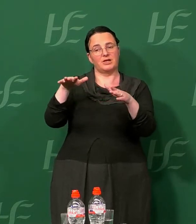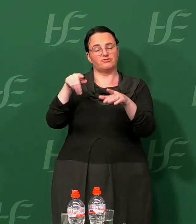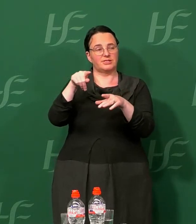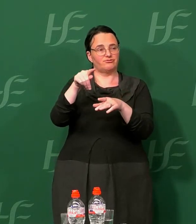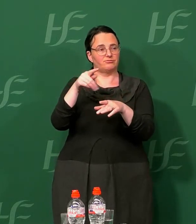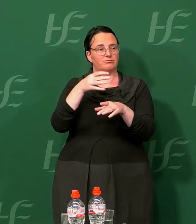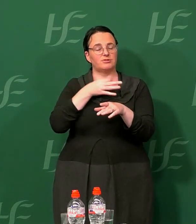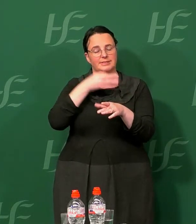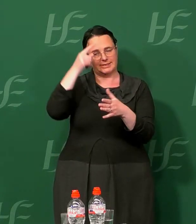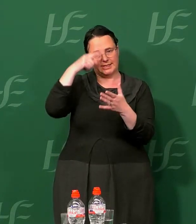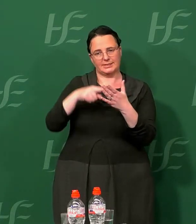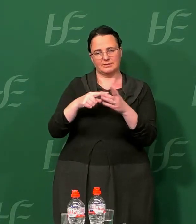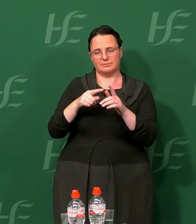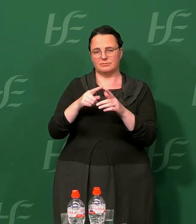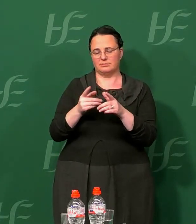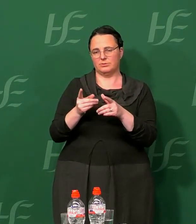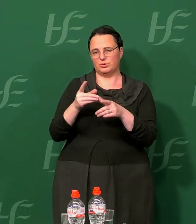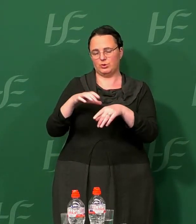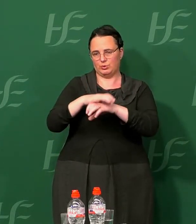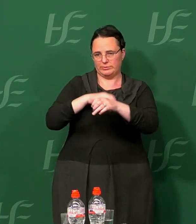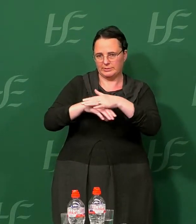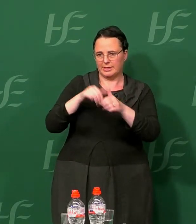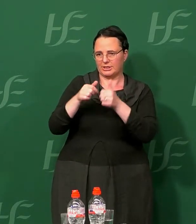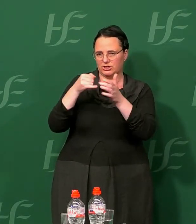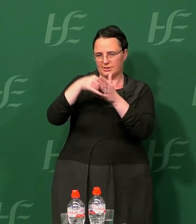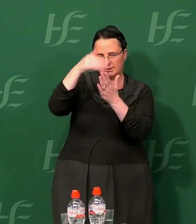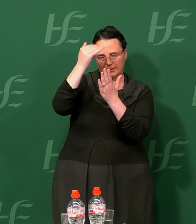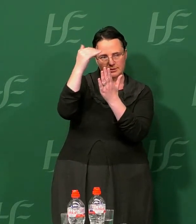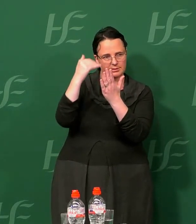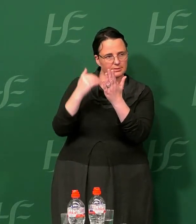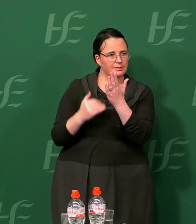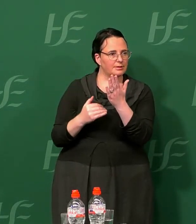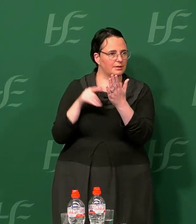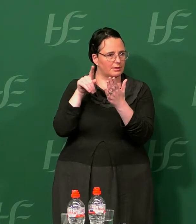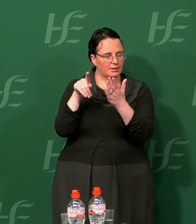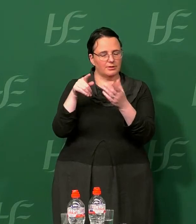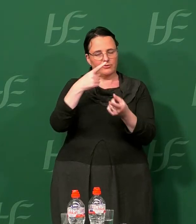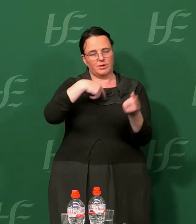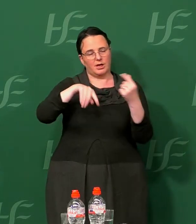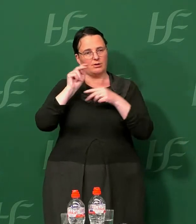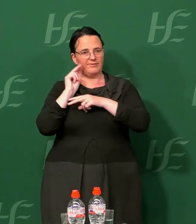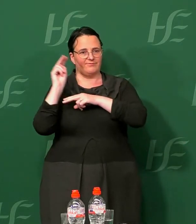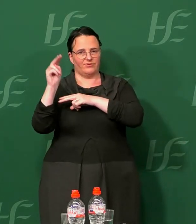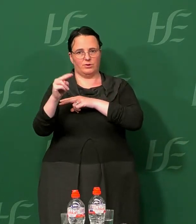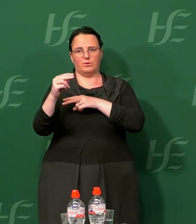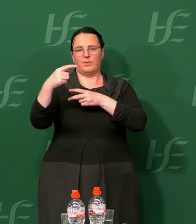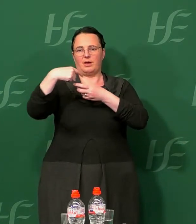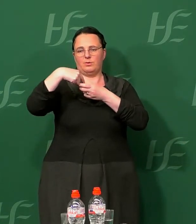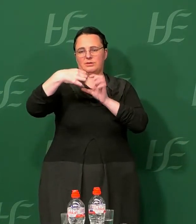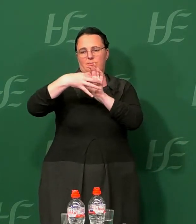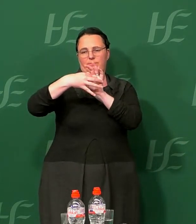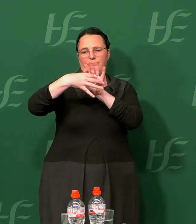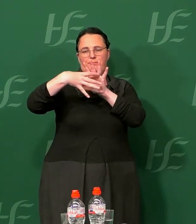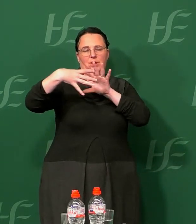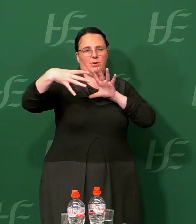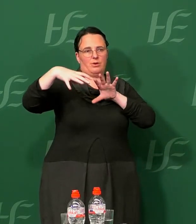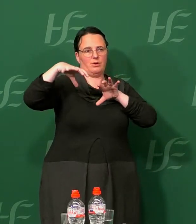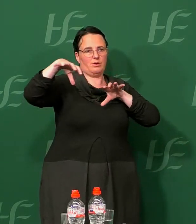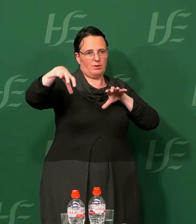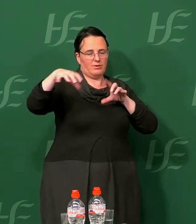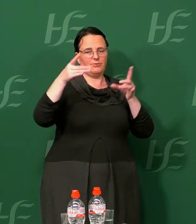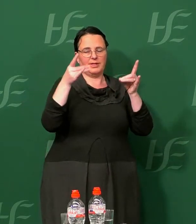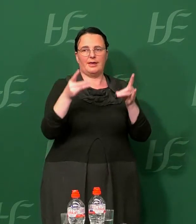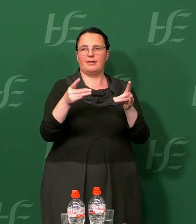of actions in relation to that. And certainly from our own perspective, it was disconnected from the wider health